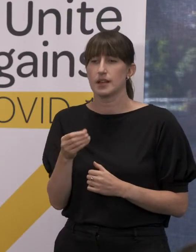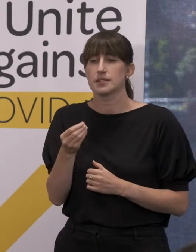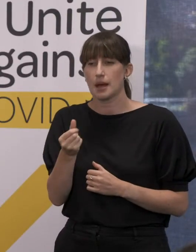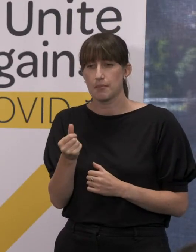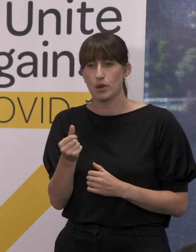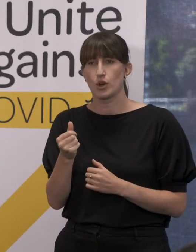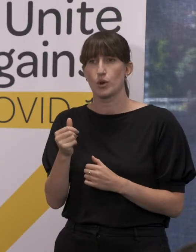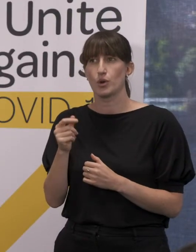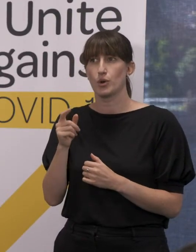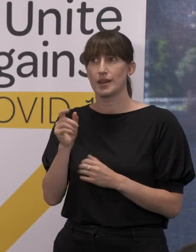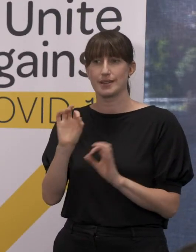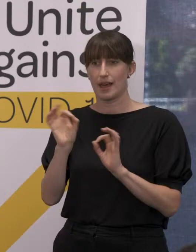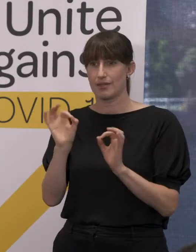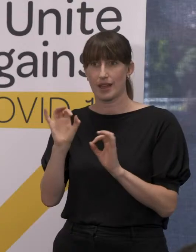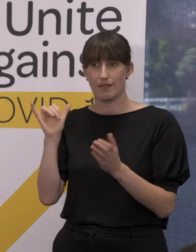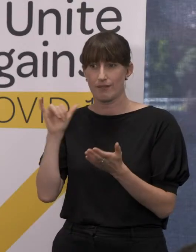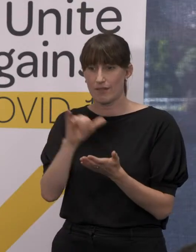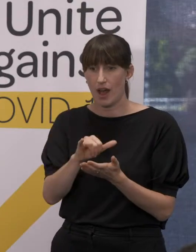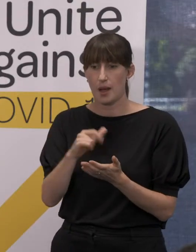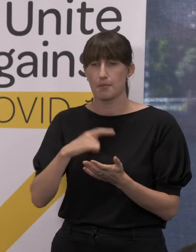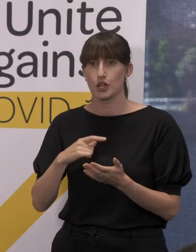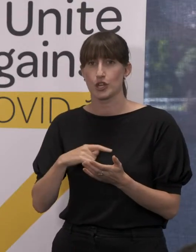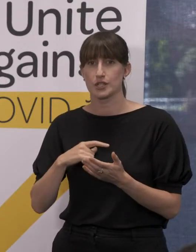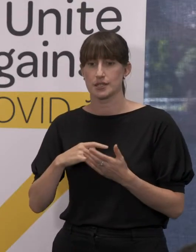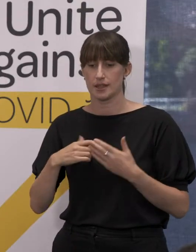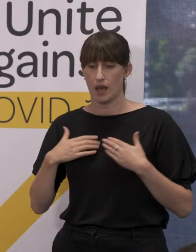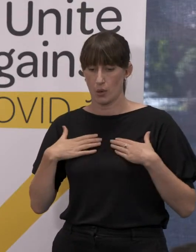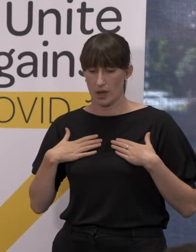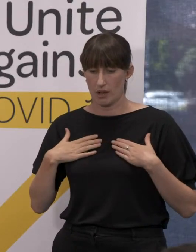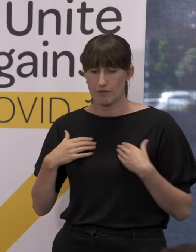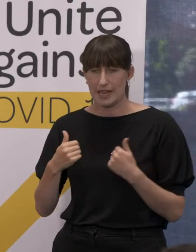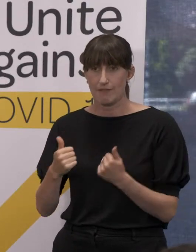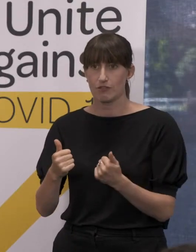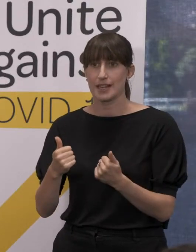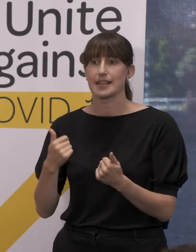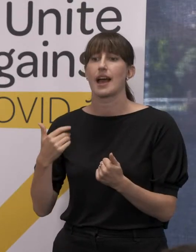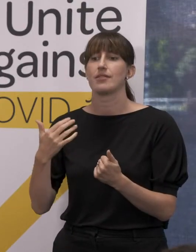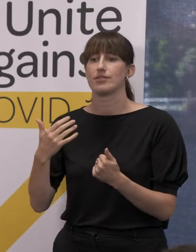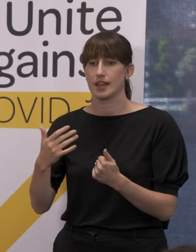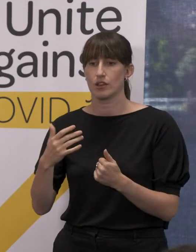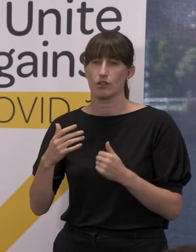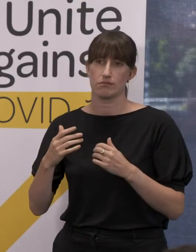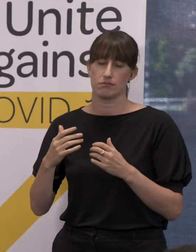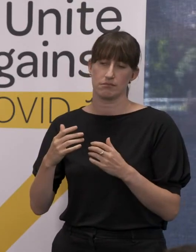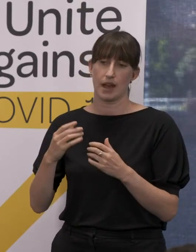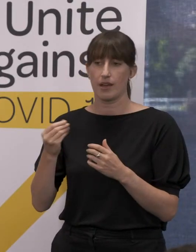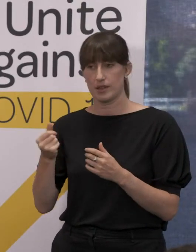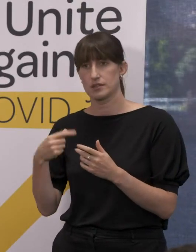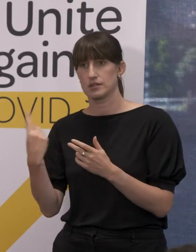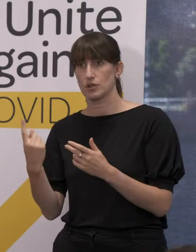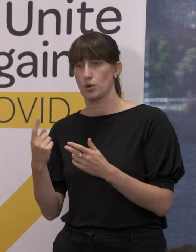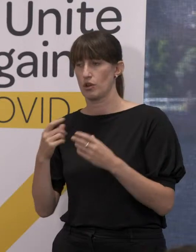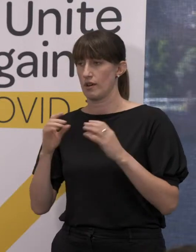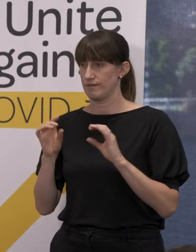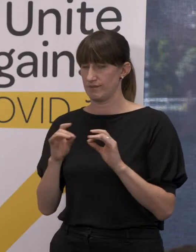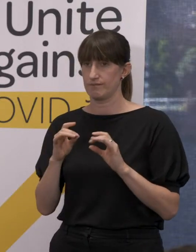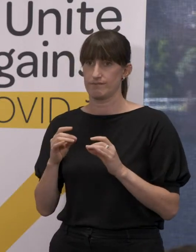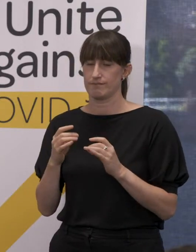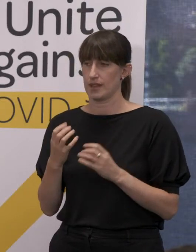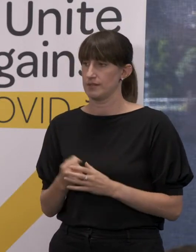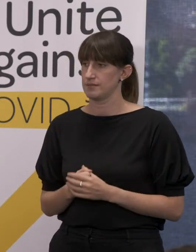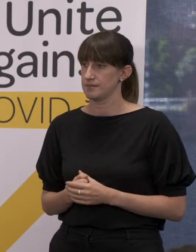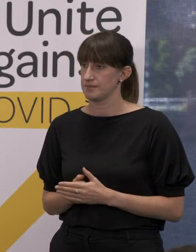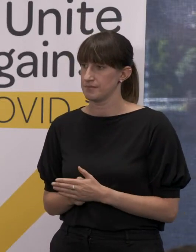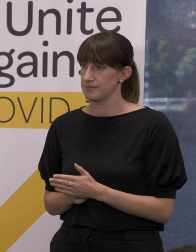from an infection or who subsequently became infected. Separating high-risk travellers to a single hotel has long